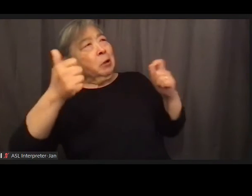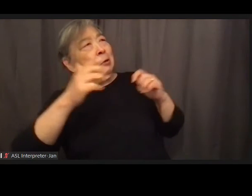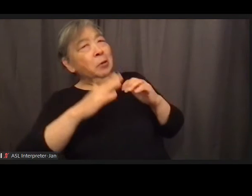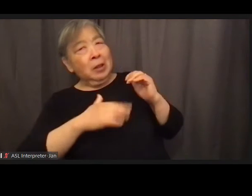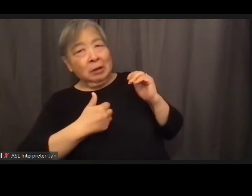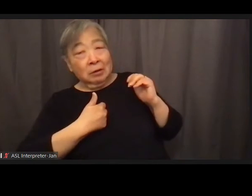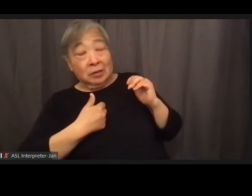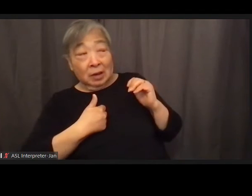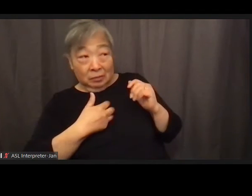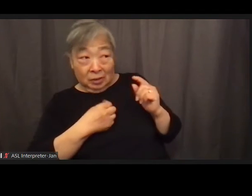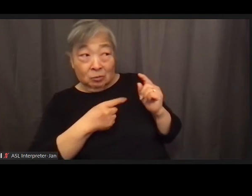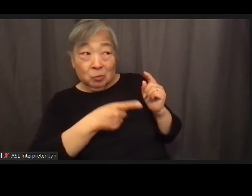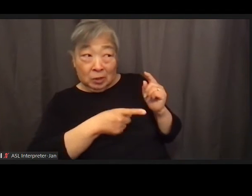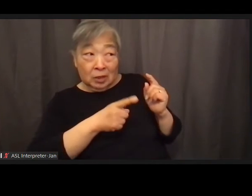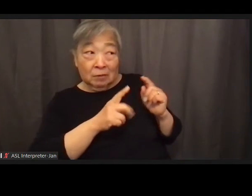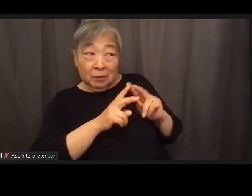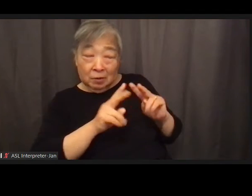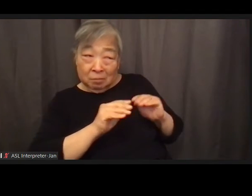think.